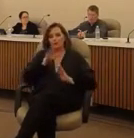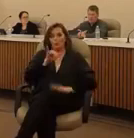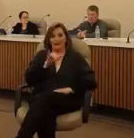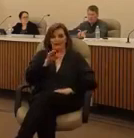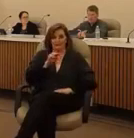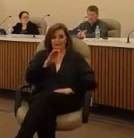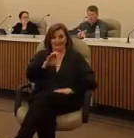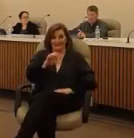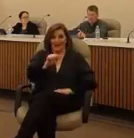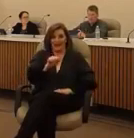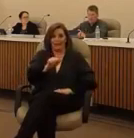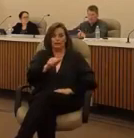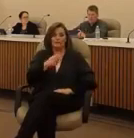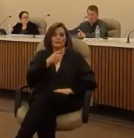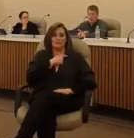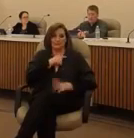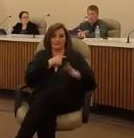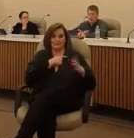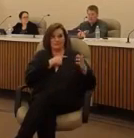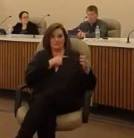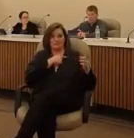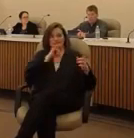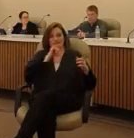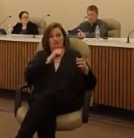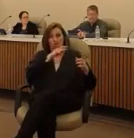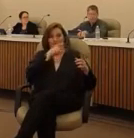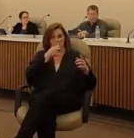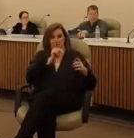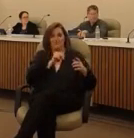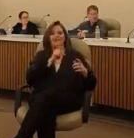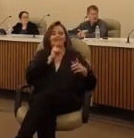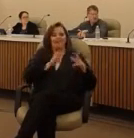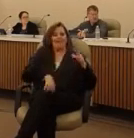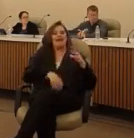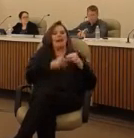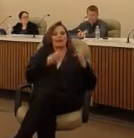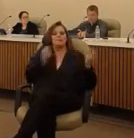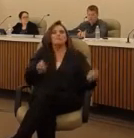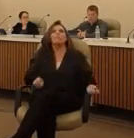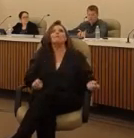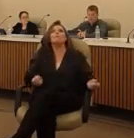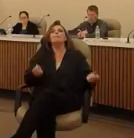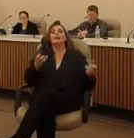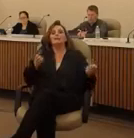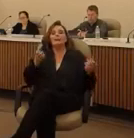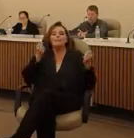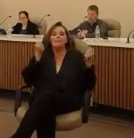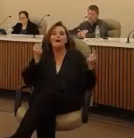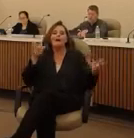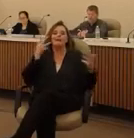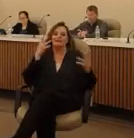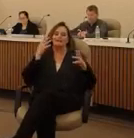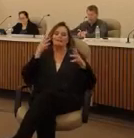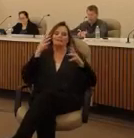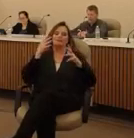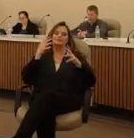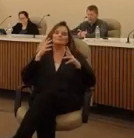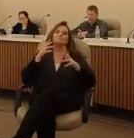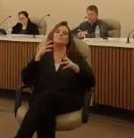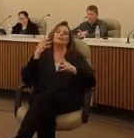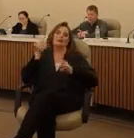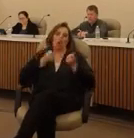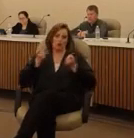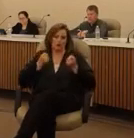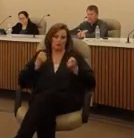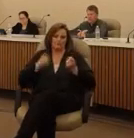YMCA on Jefferson Road added a whole lot of traffic. As we know, Chick-fil-A will add a whole lot of